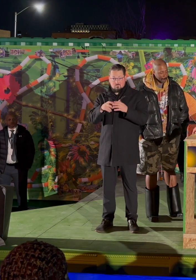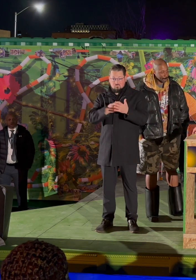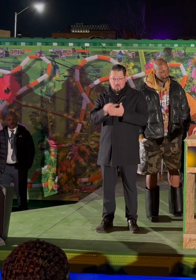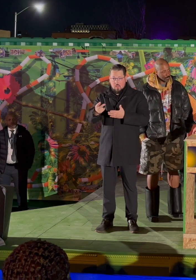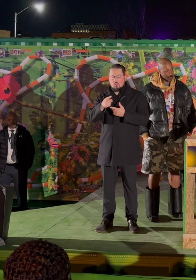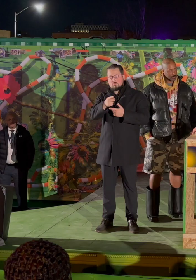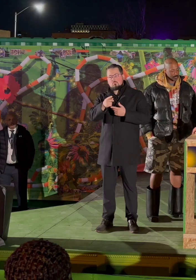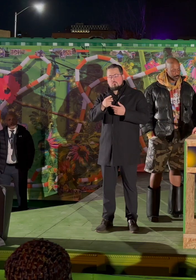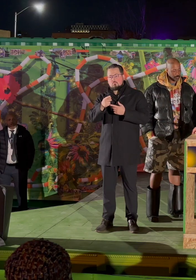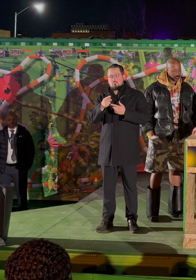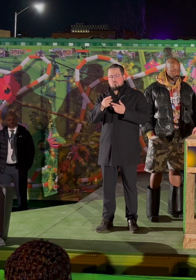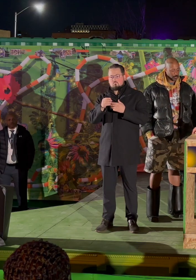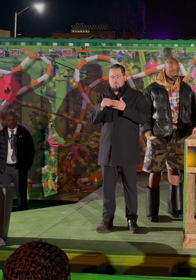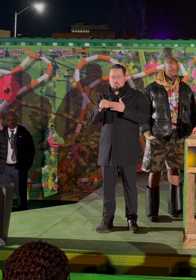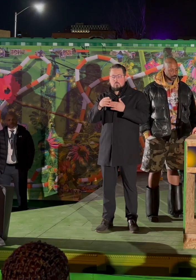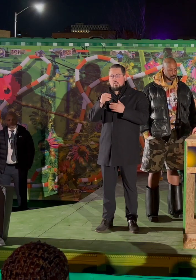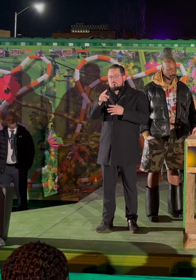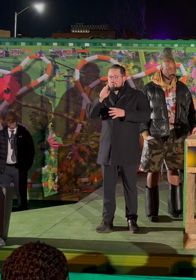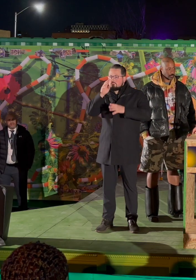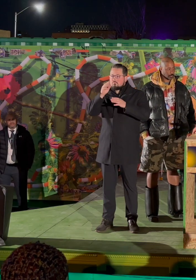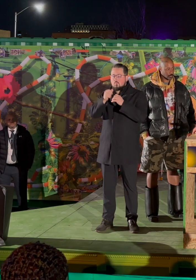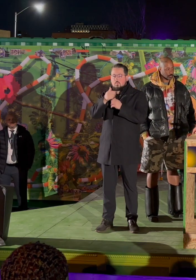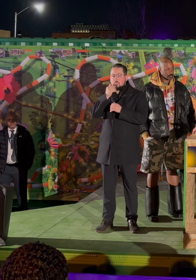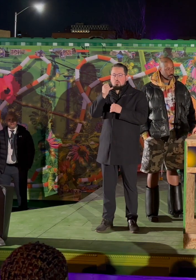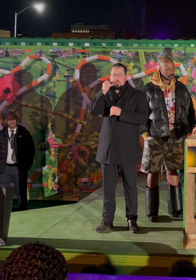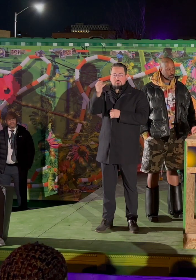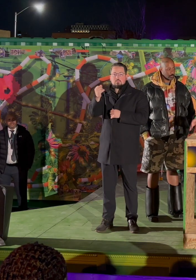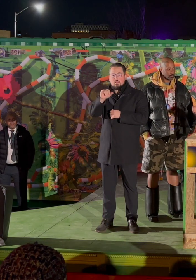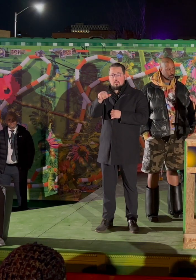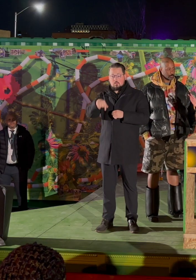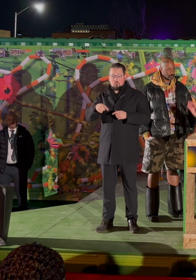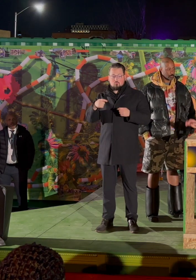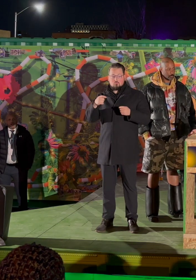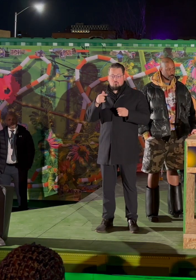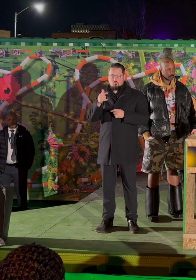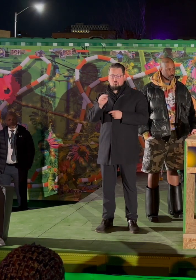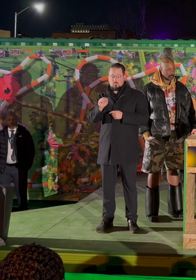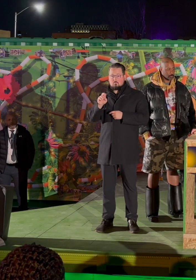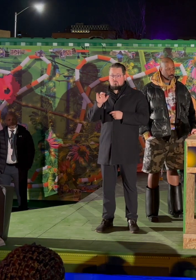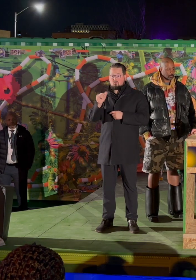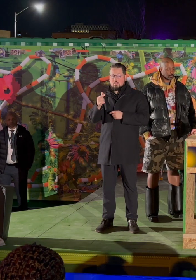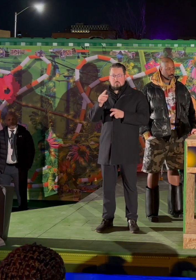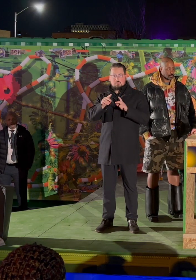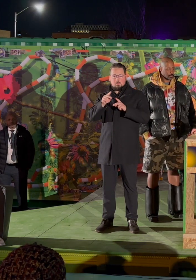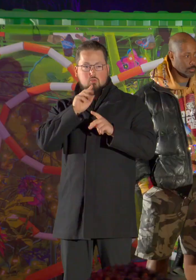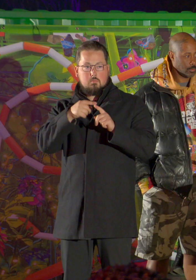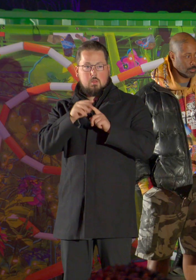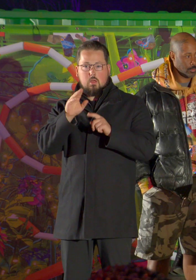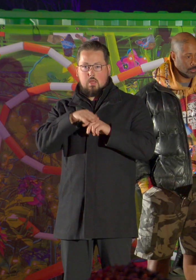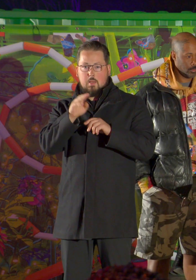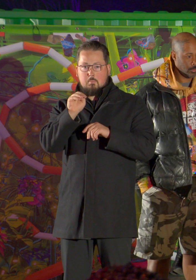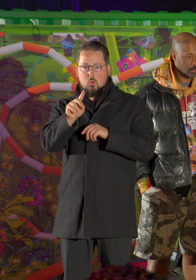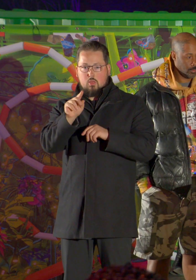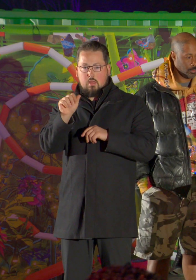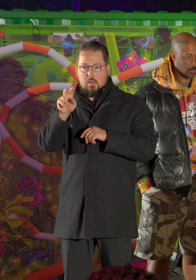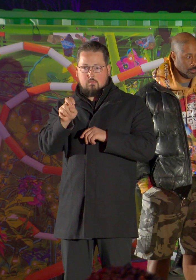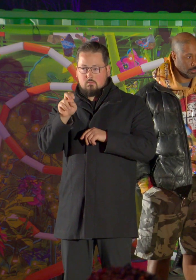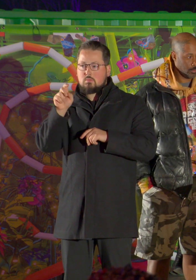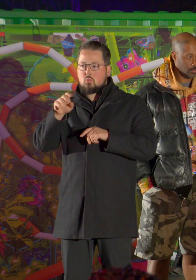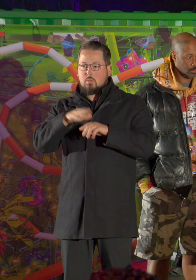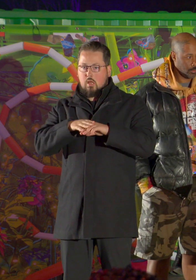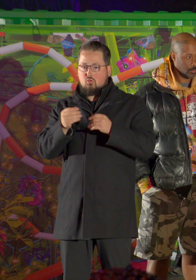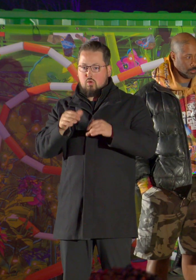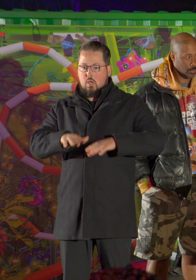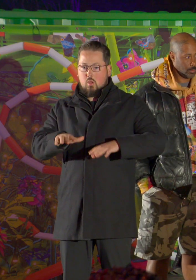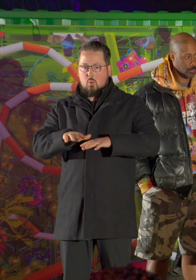flexible and usually came up with a better idea. Like this gym rig that people keep referring to along Maryland Ave was just supposed to be on the